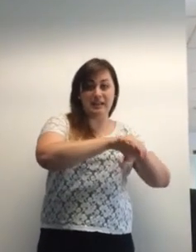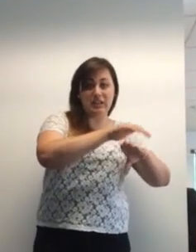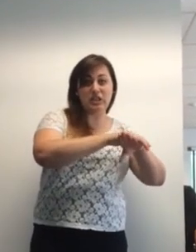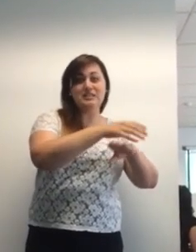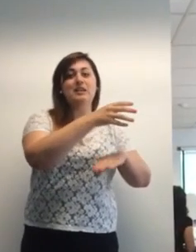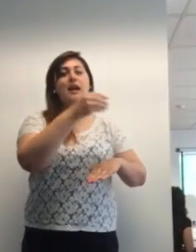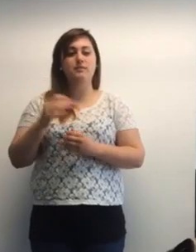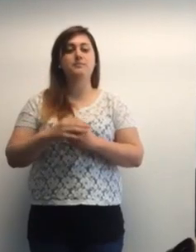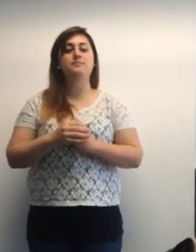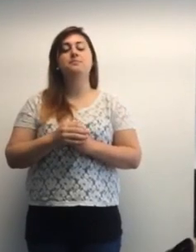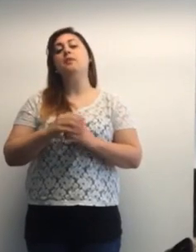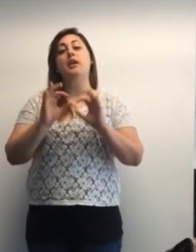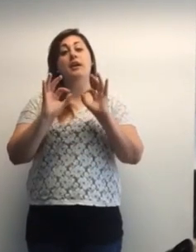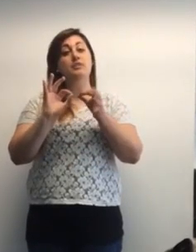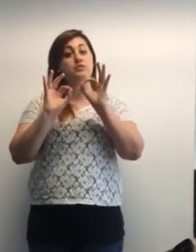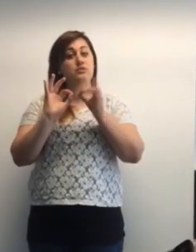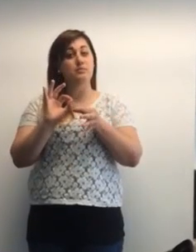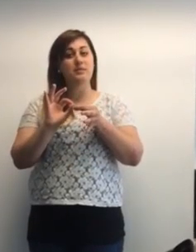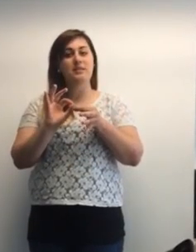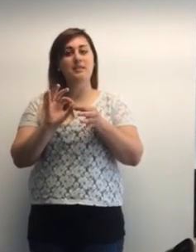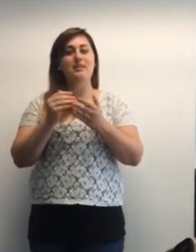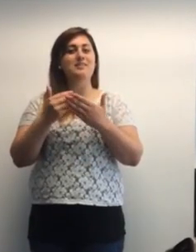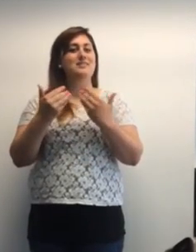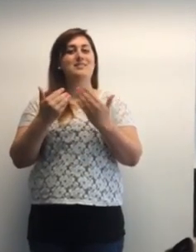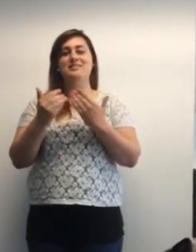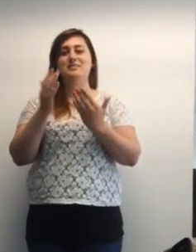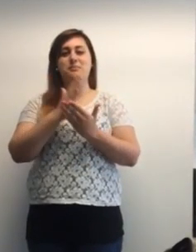but okay. What else?